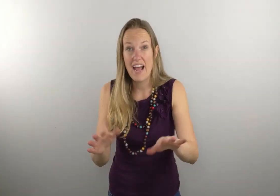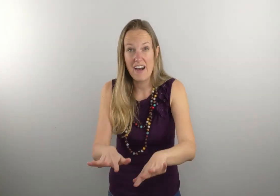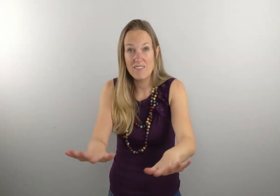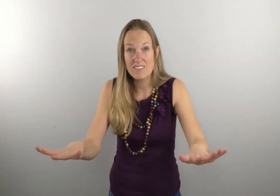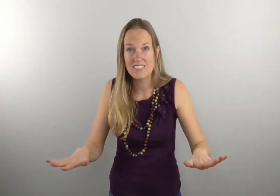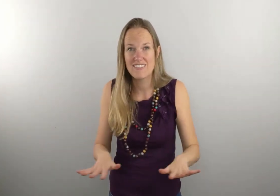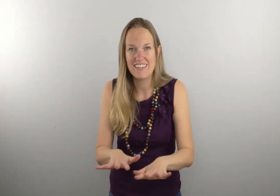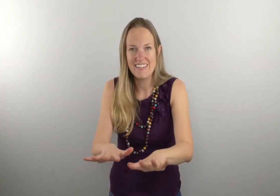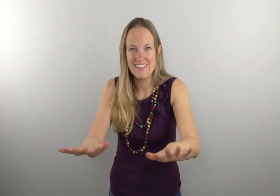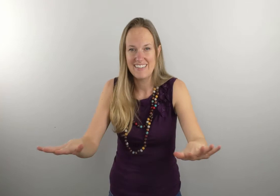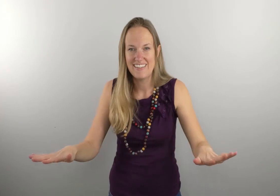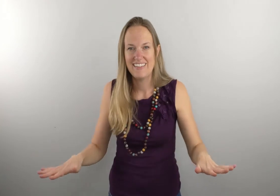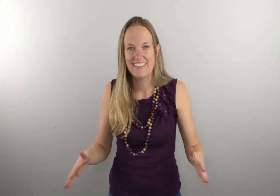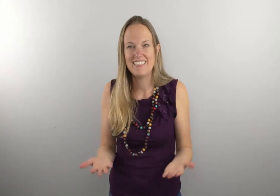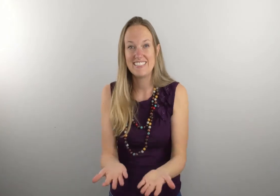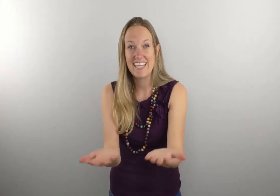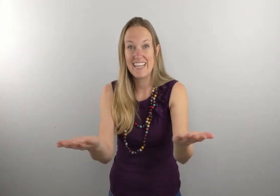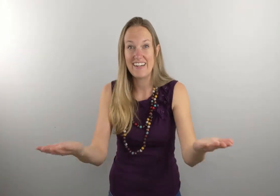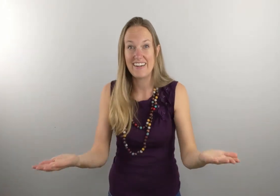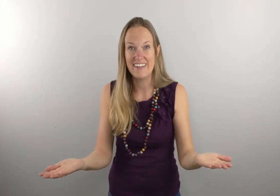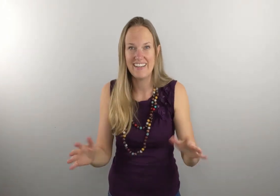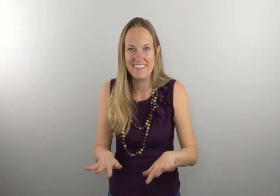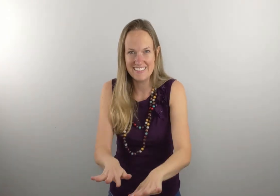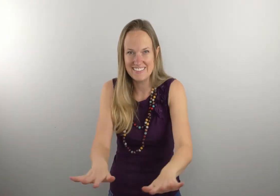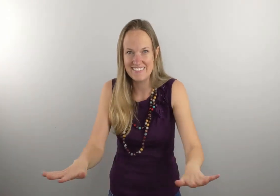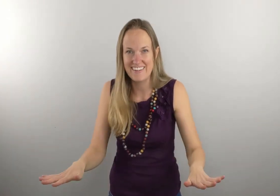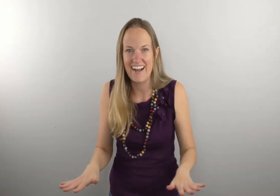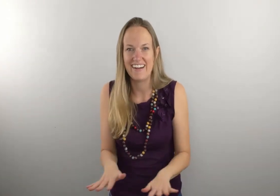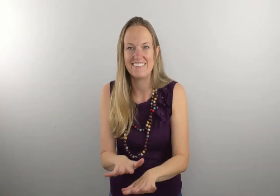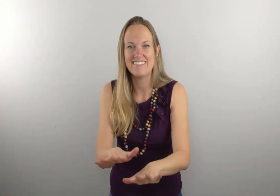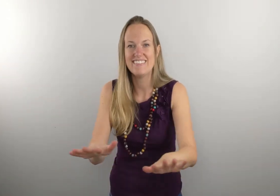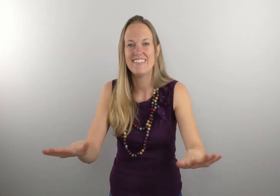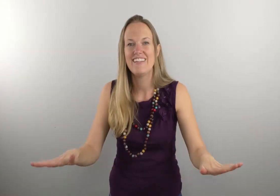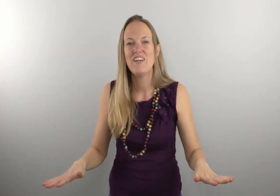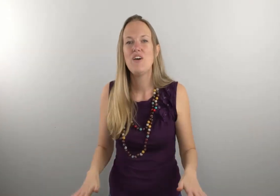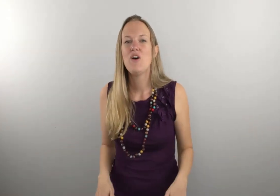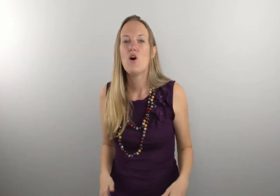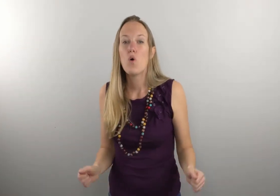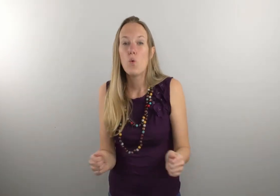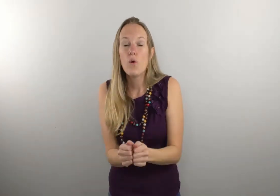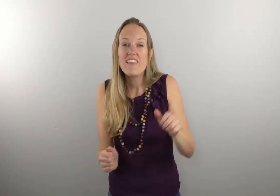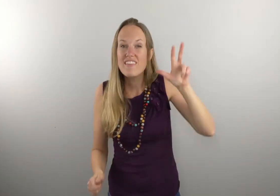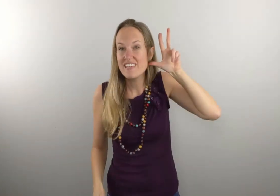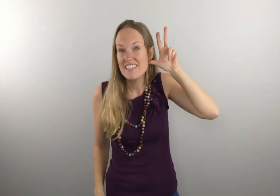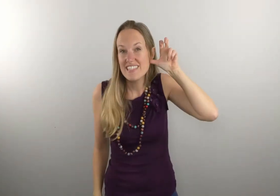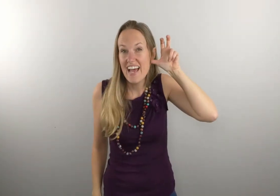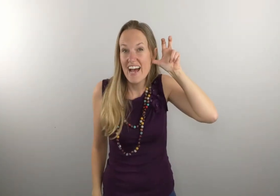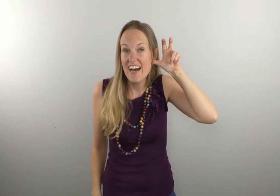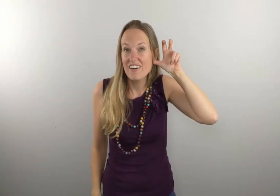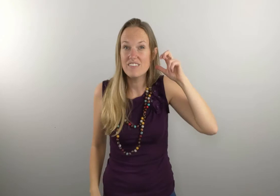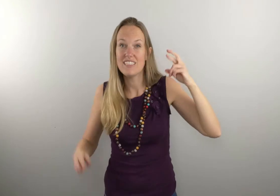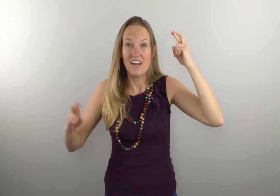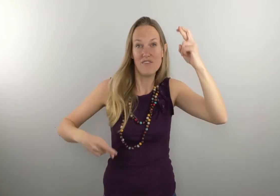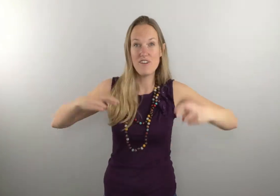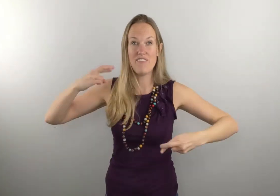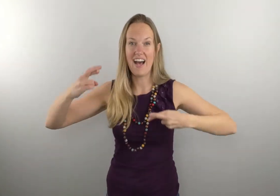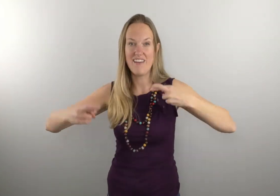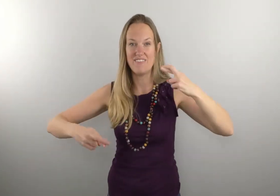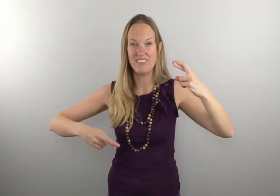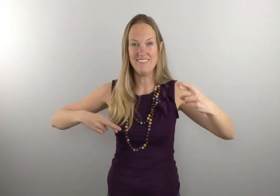ground. Sorry, this is here and this is ground. With the sound of revival.